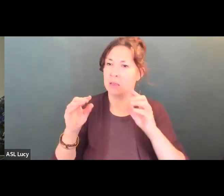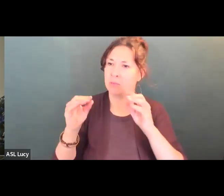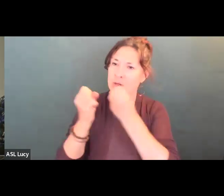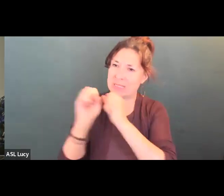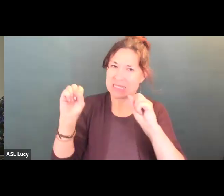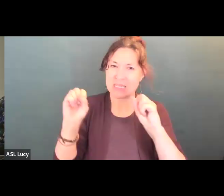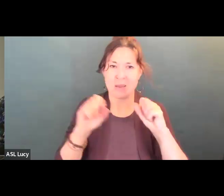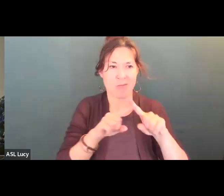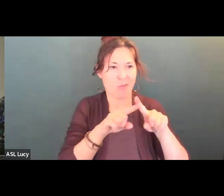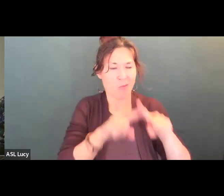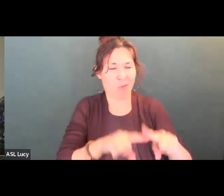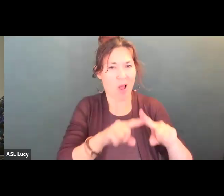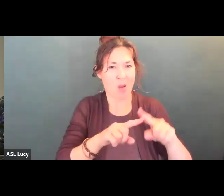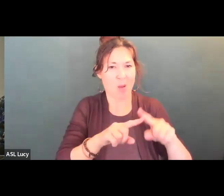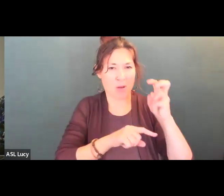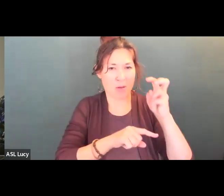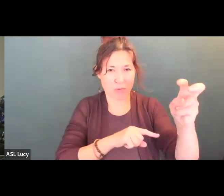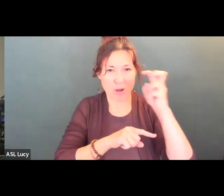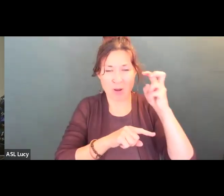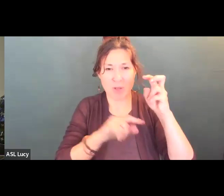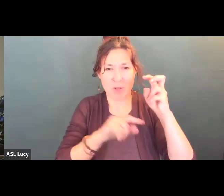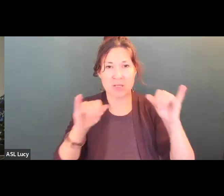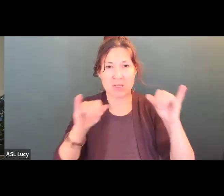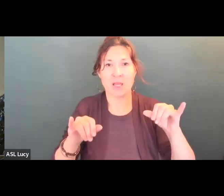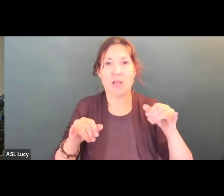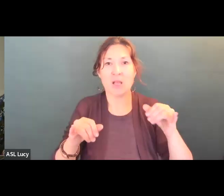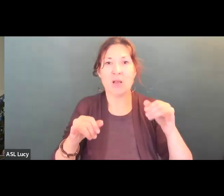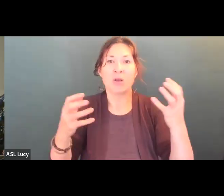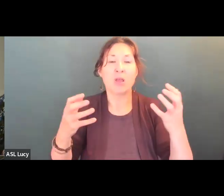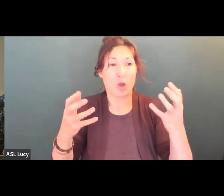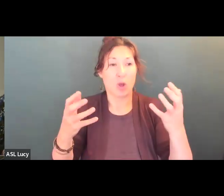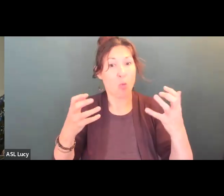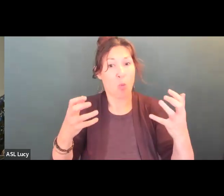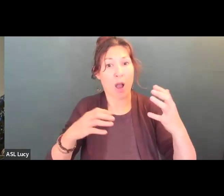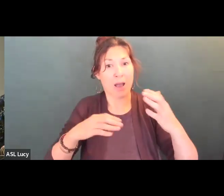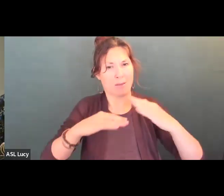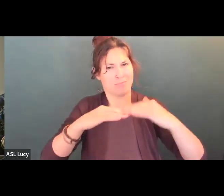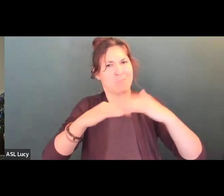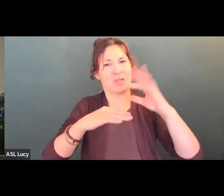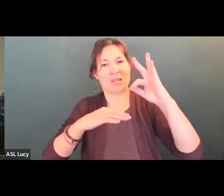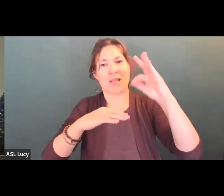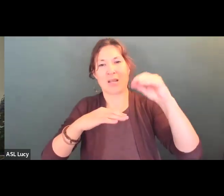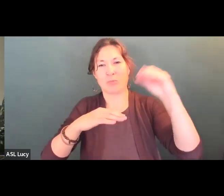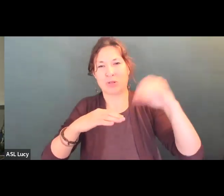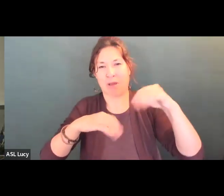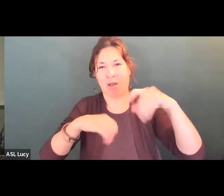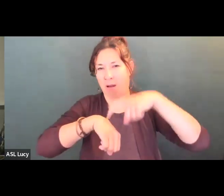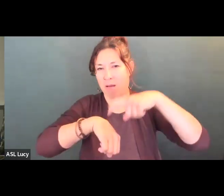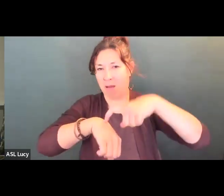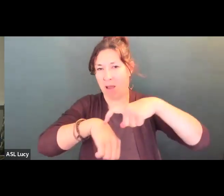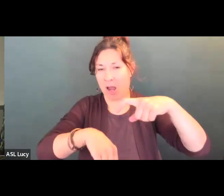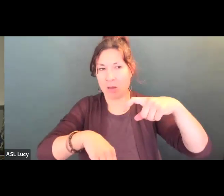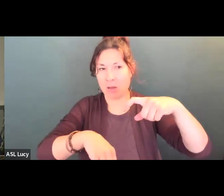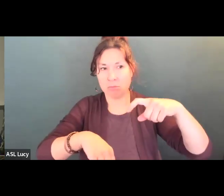beyond the 90% on-time percentage that we finished with last year. Our use of Zoom will create